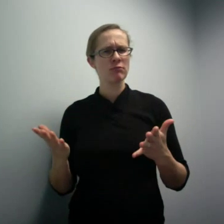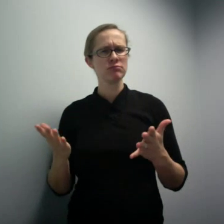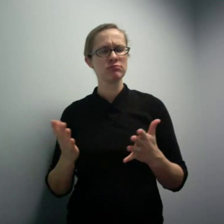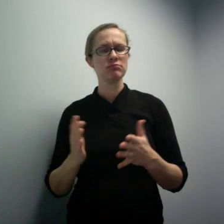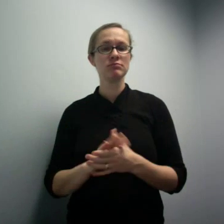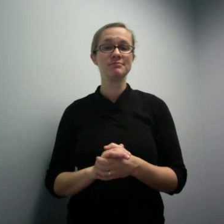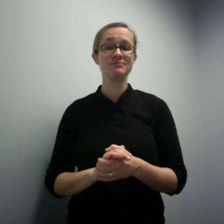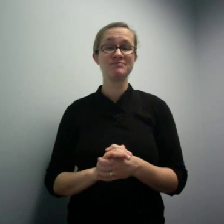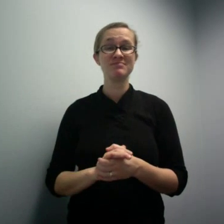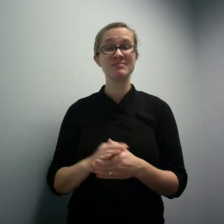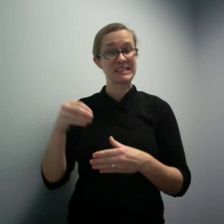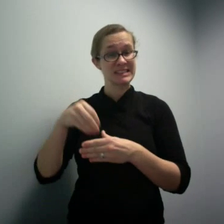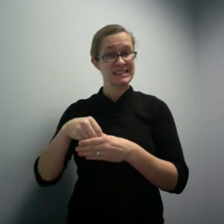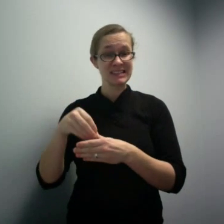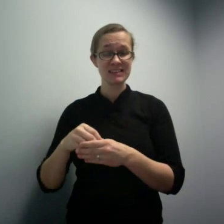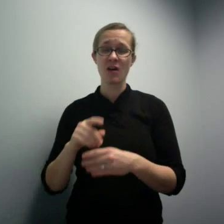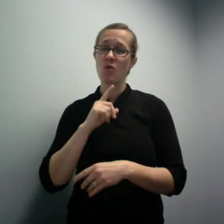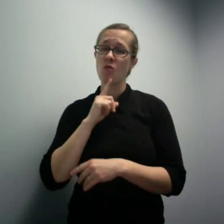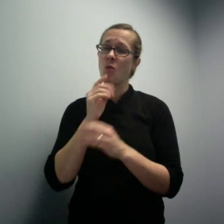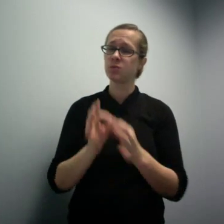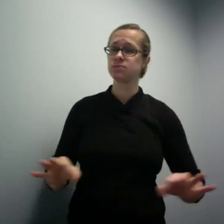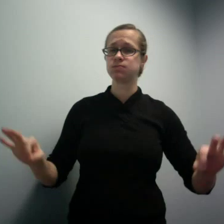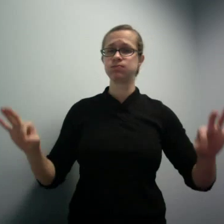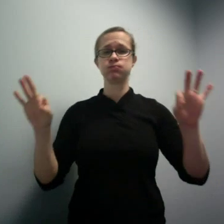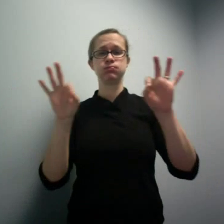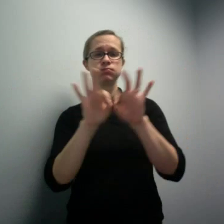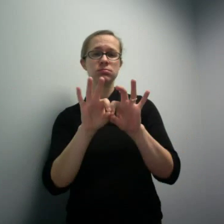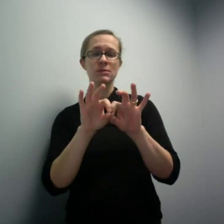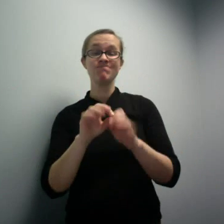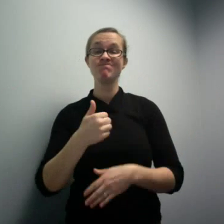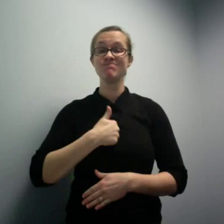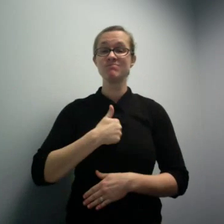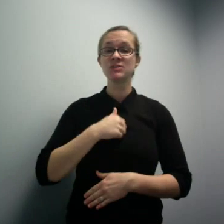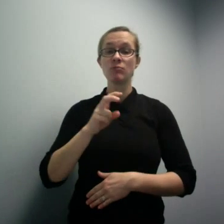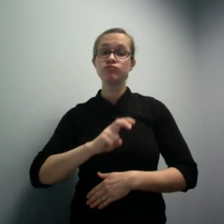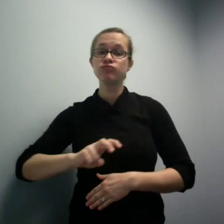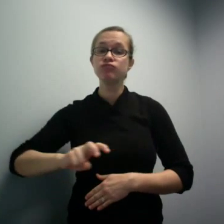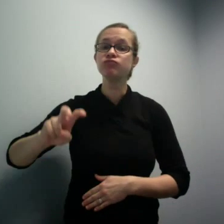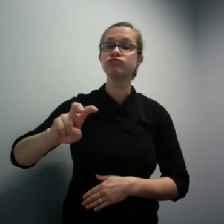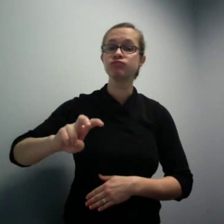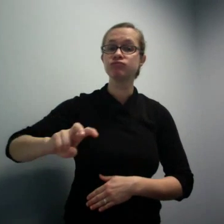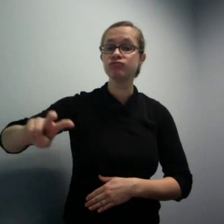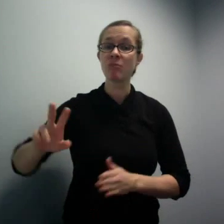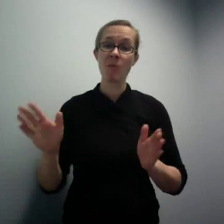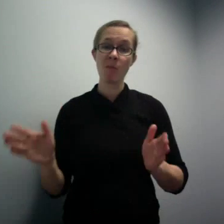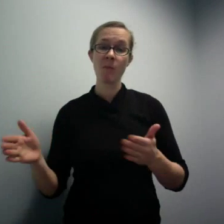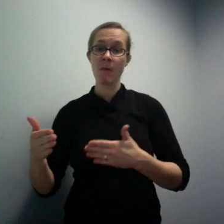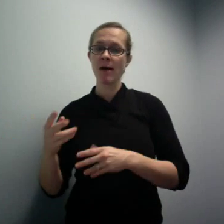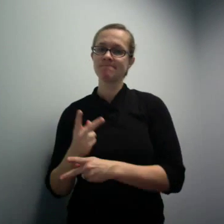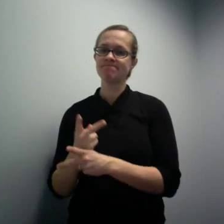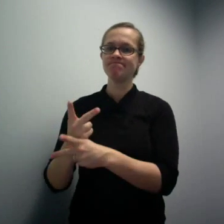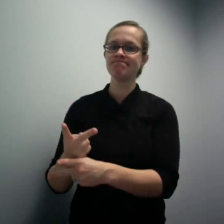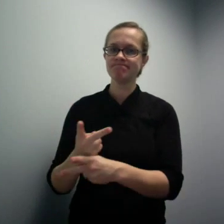Whatever it is, it must be pretty important, because I've traveled with it, moved it from apartment to apartment to